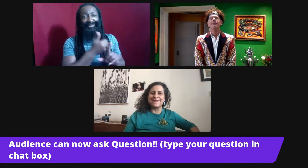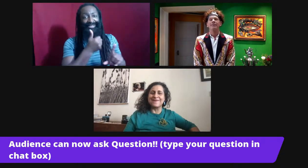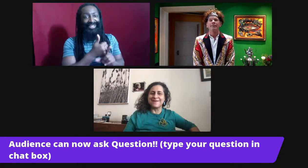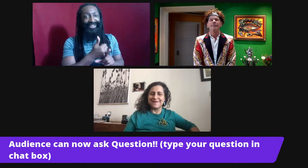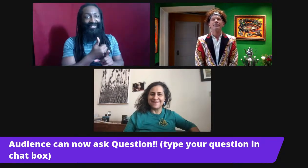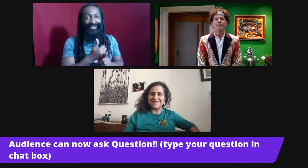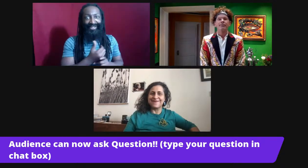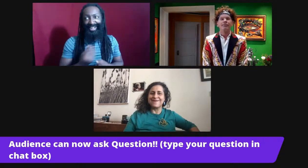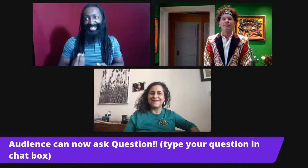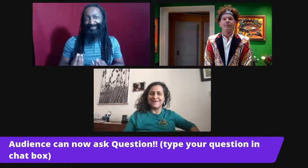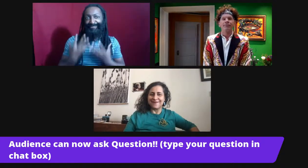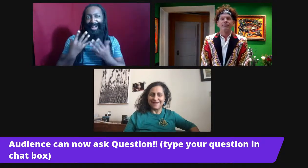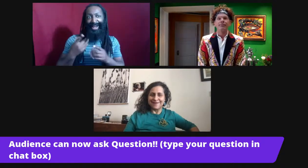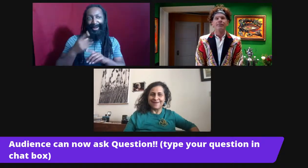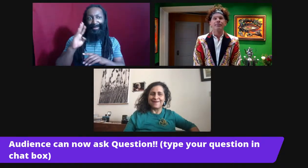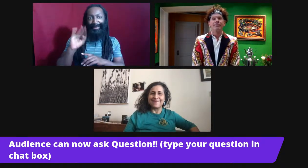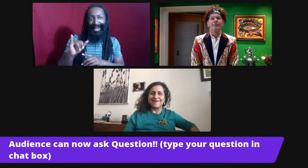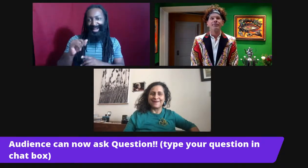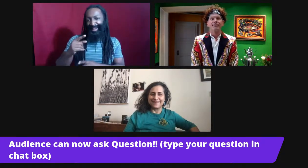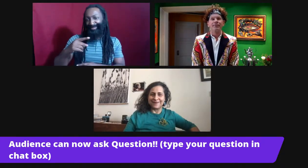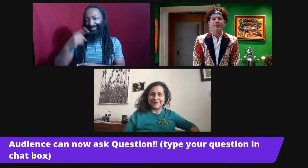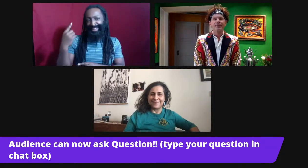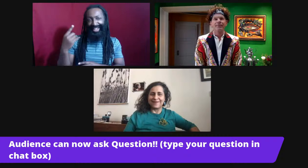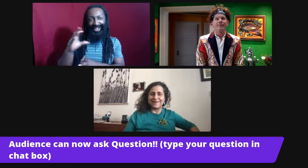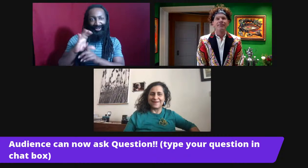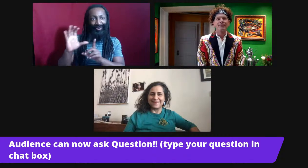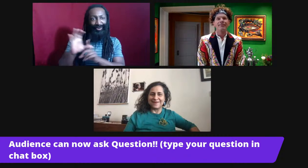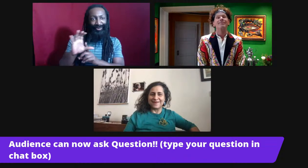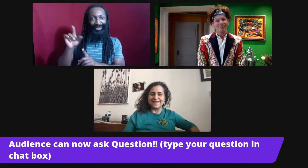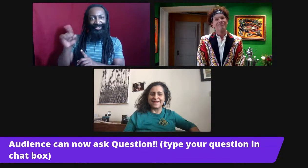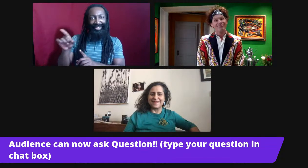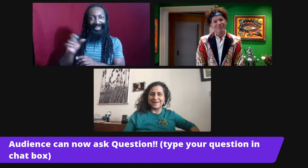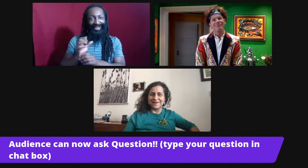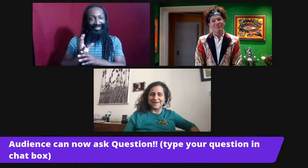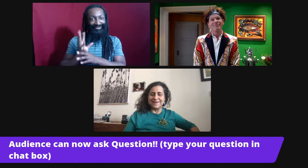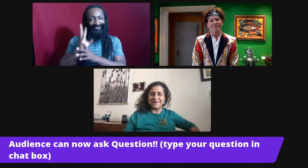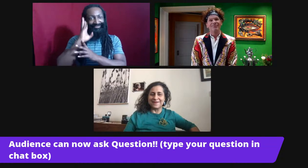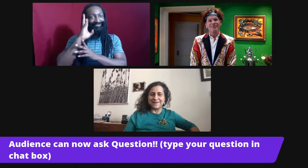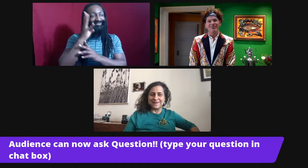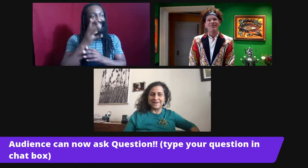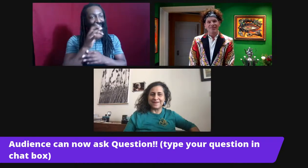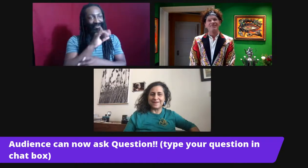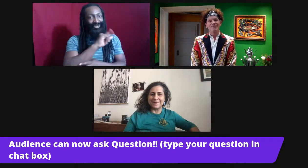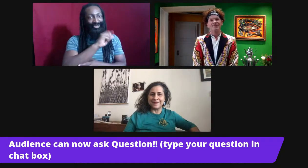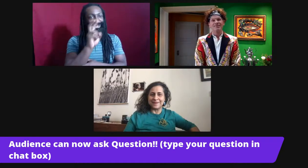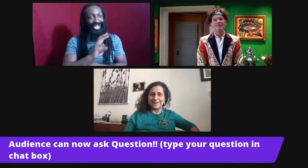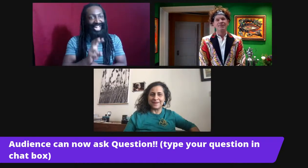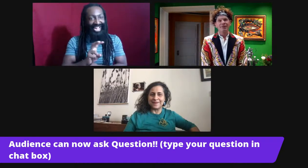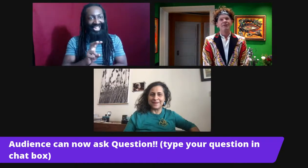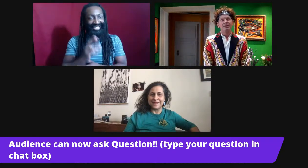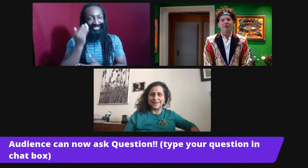Yeah, if you see people, you know, watching jazz, you know, many people were inspired by jazz and